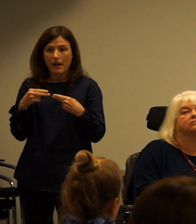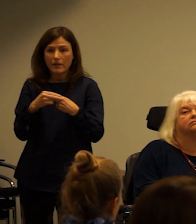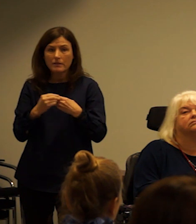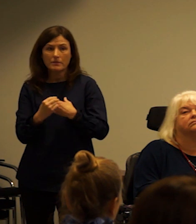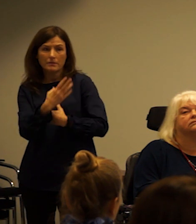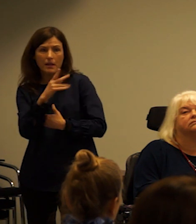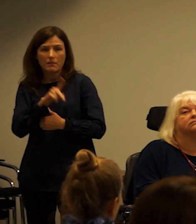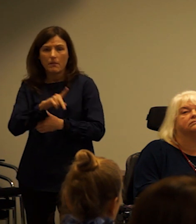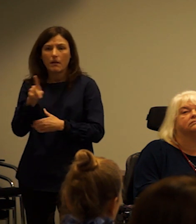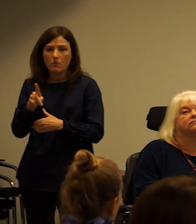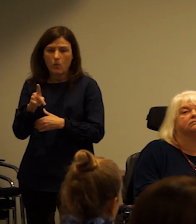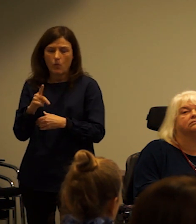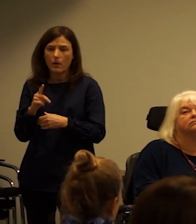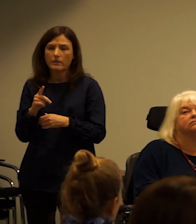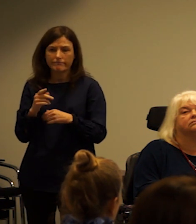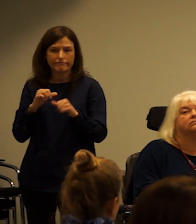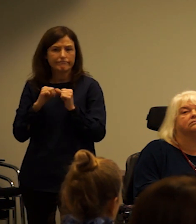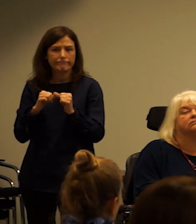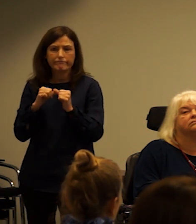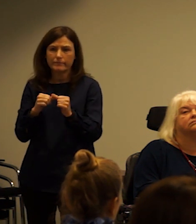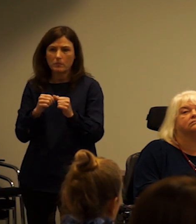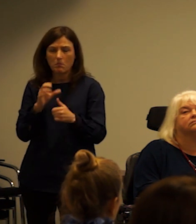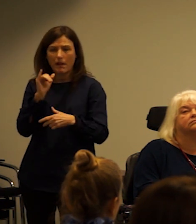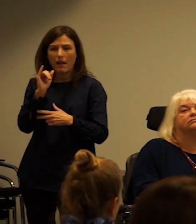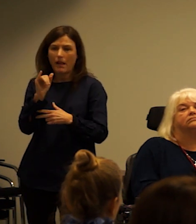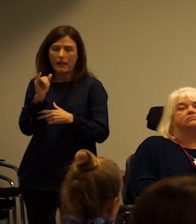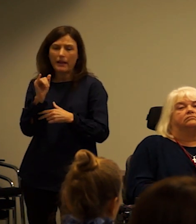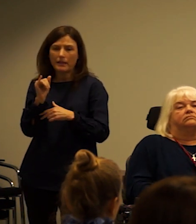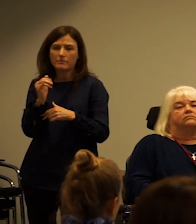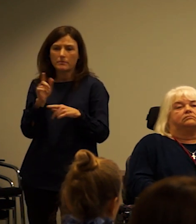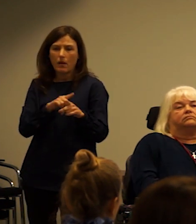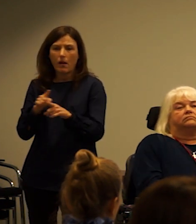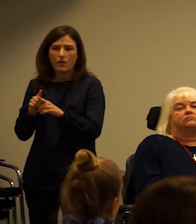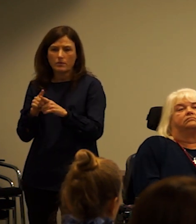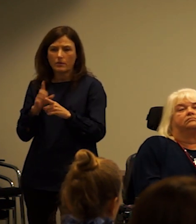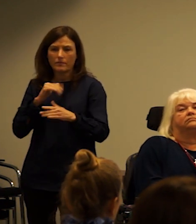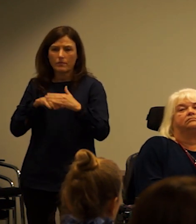and a PowerPoint form. You'll also have this to accompany it. Okay.